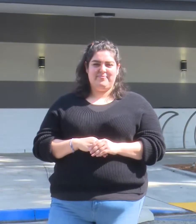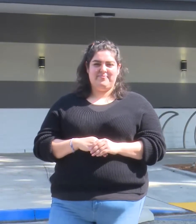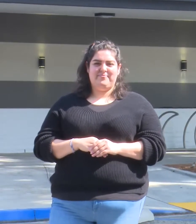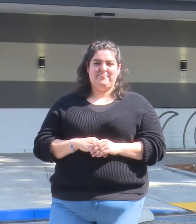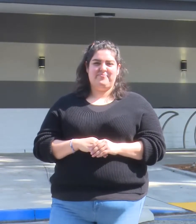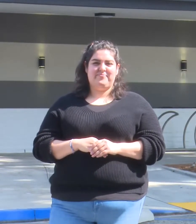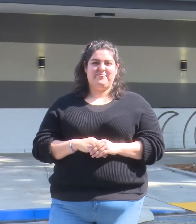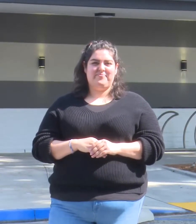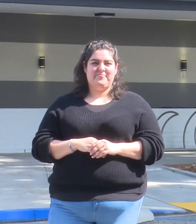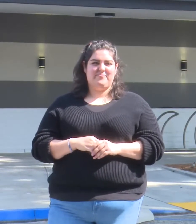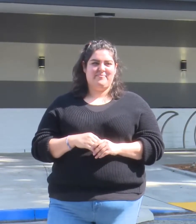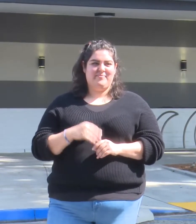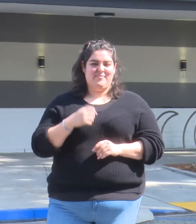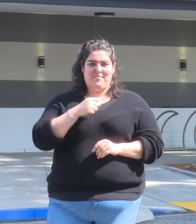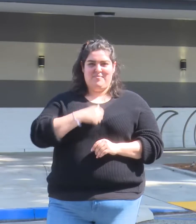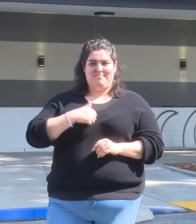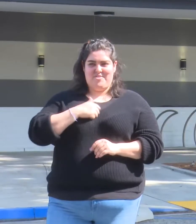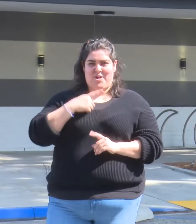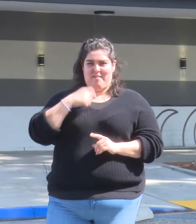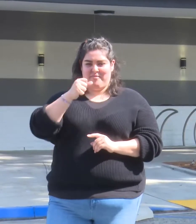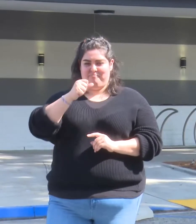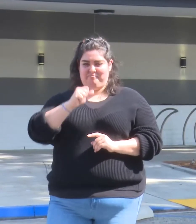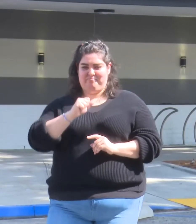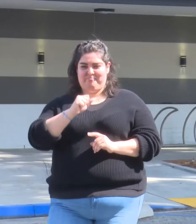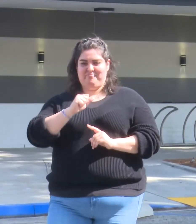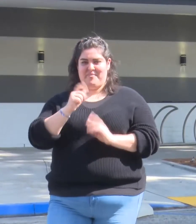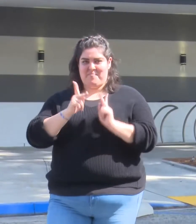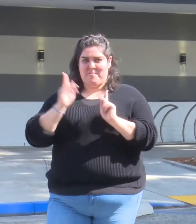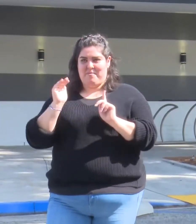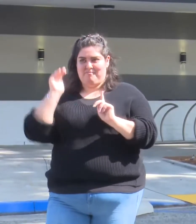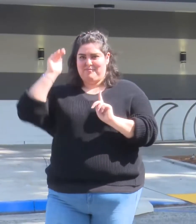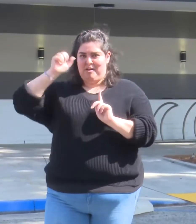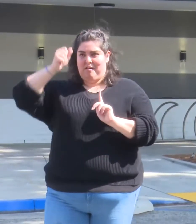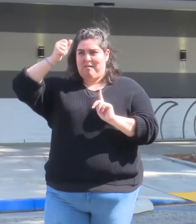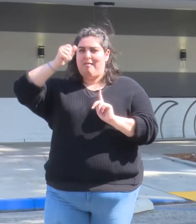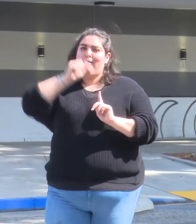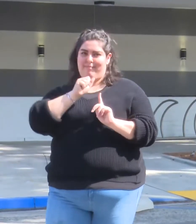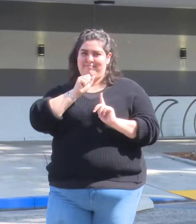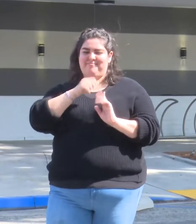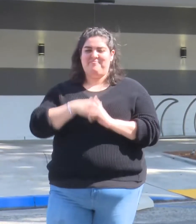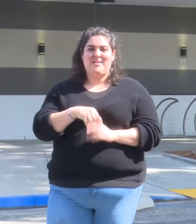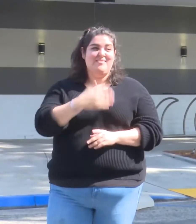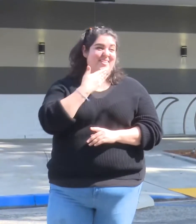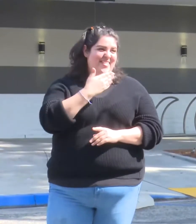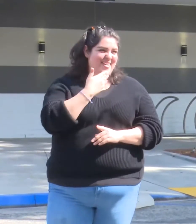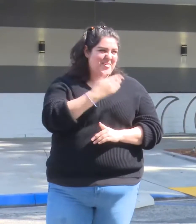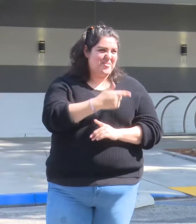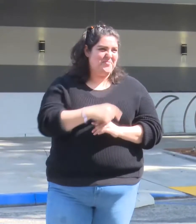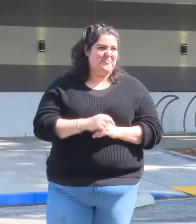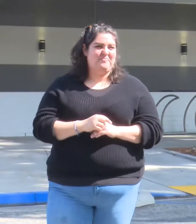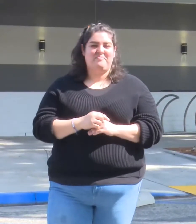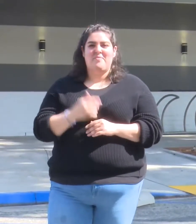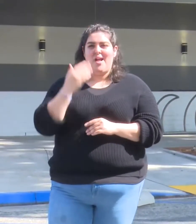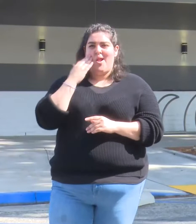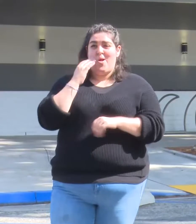I just have to lower it. It's all the tall people around me. So thank you, Vice Mayor. So while the work that takes place in the center is provided by the